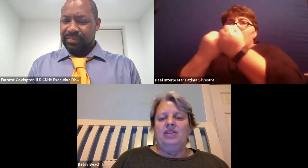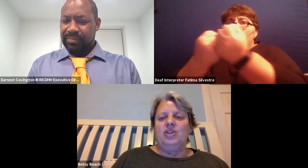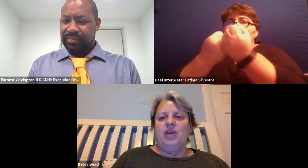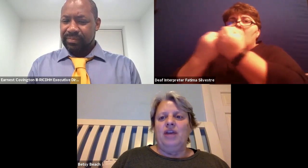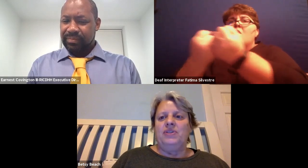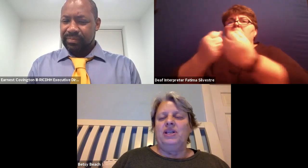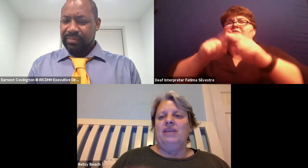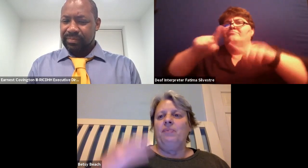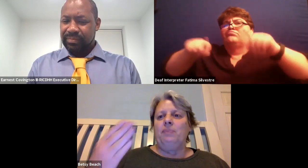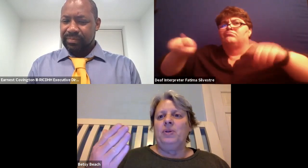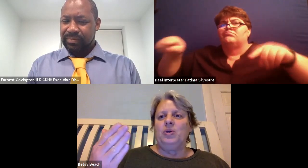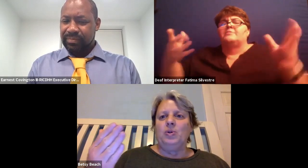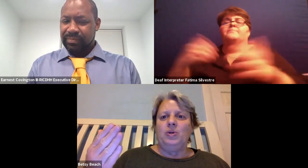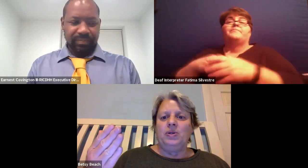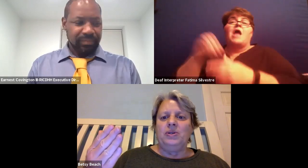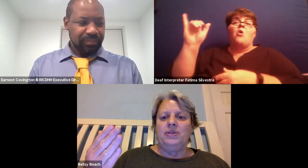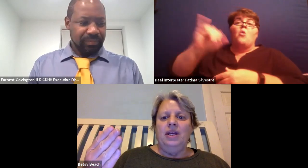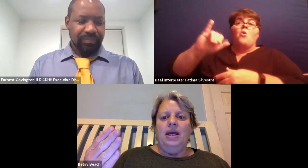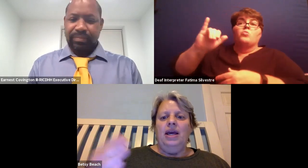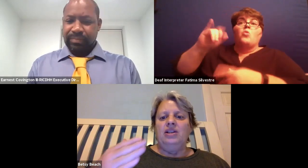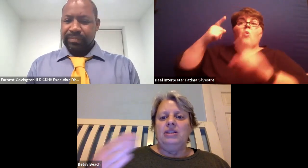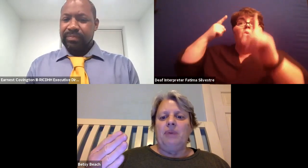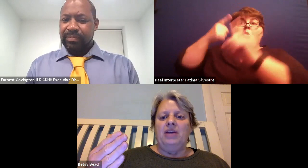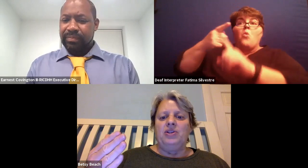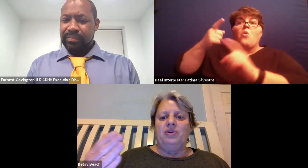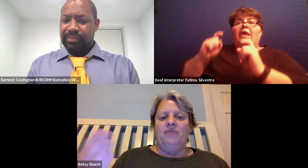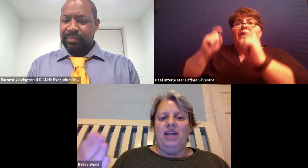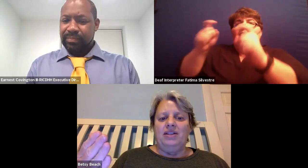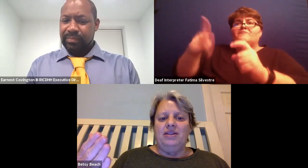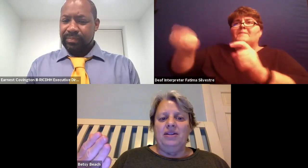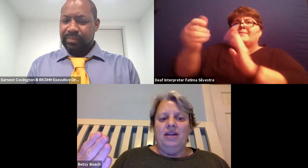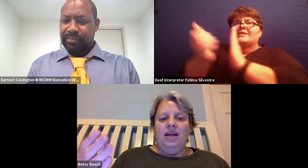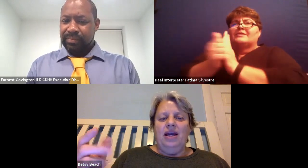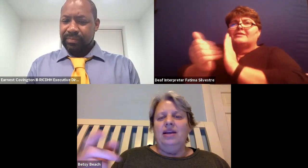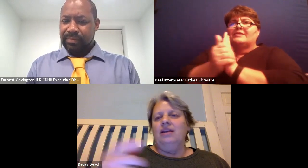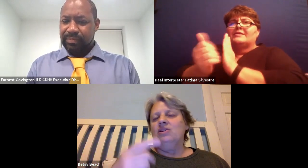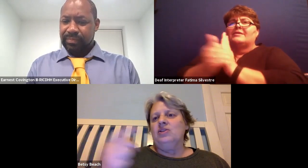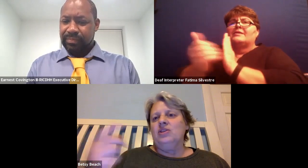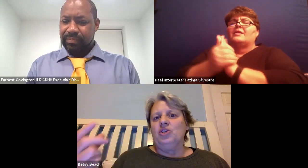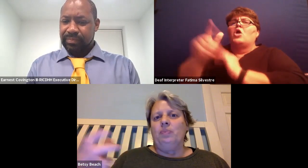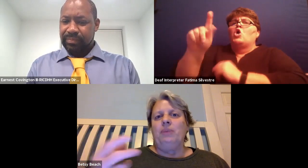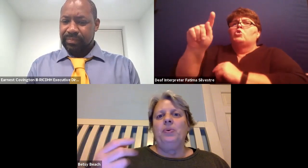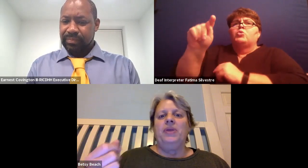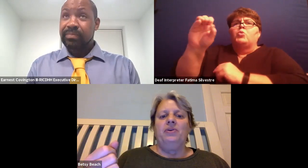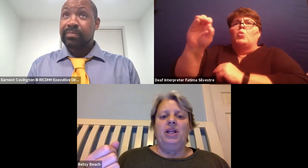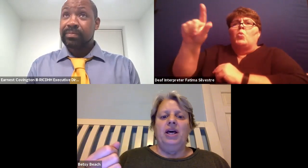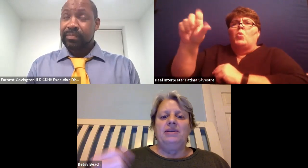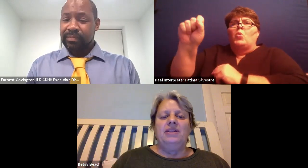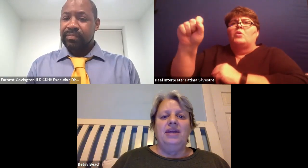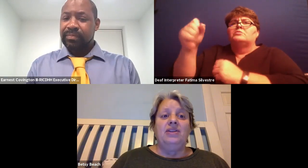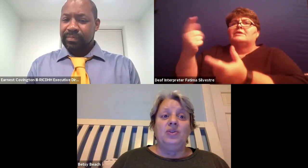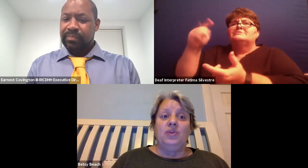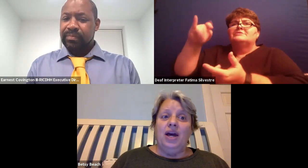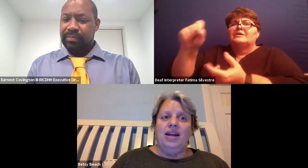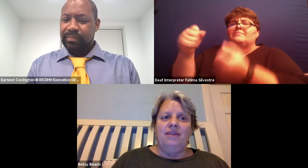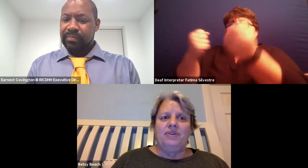it strives to give people tools and to sponsor events and just to show people with hearing loss that